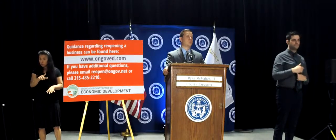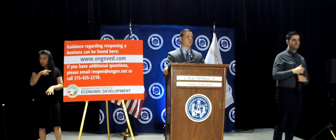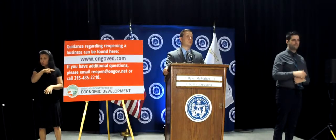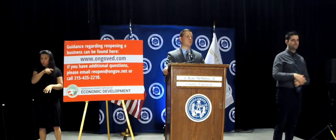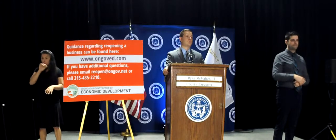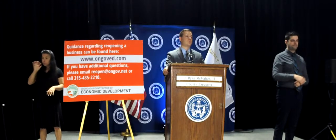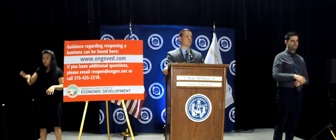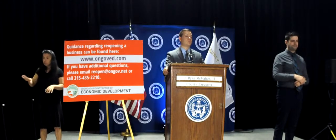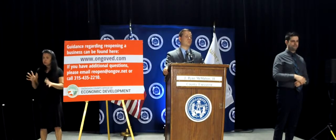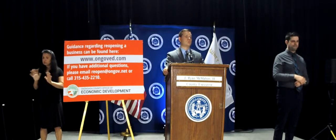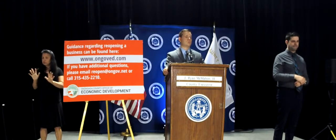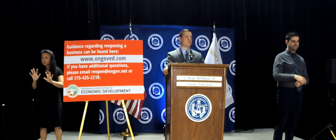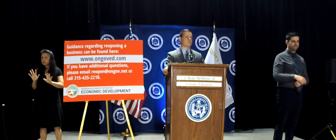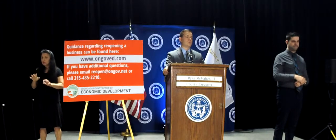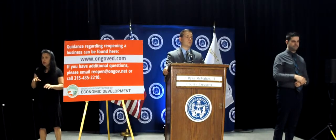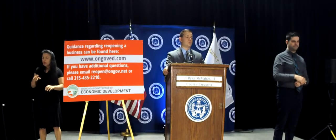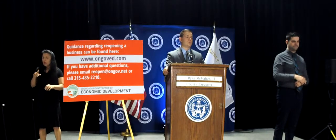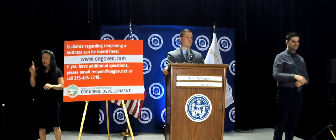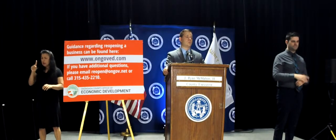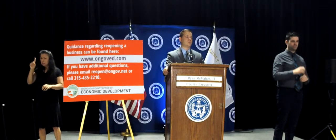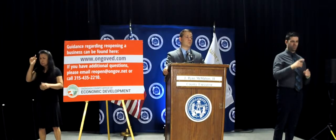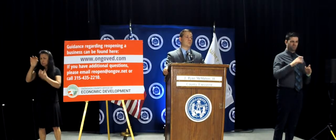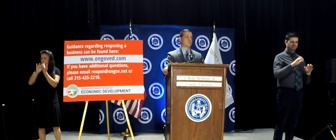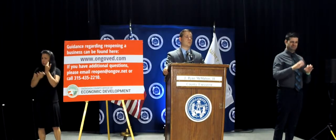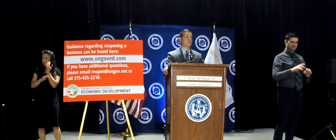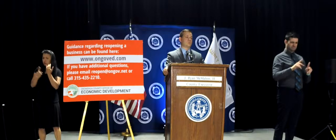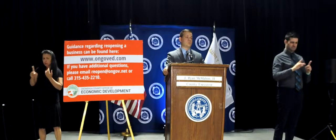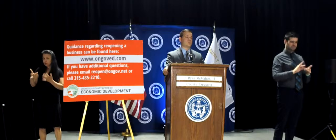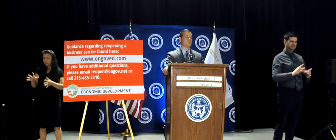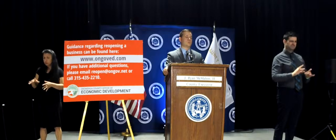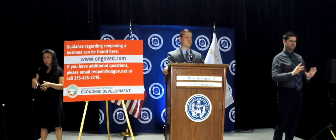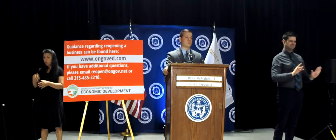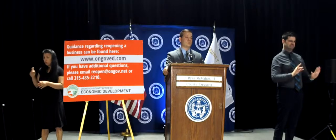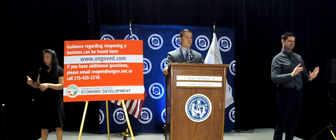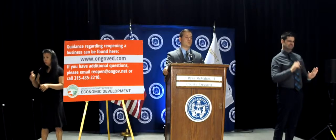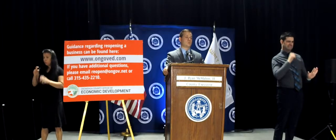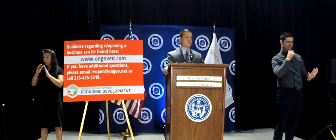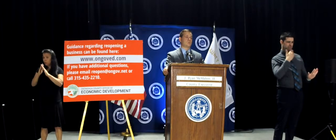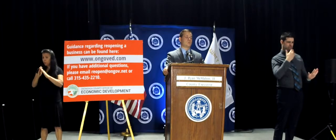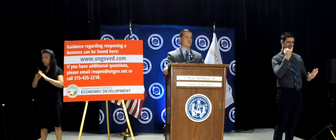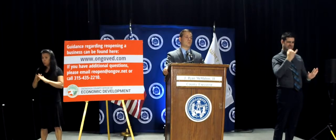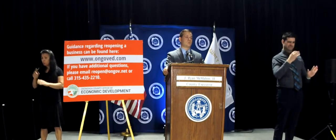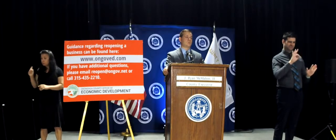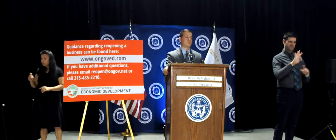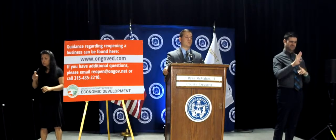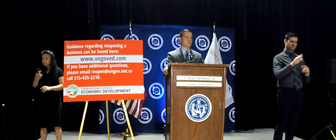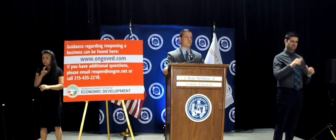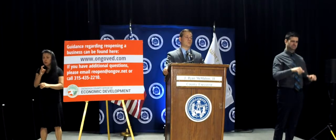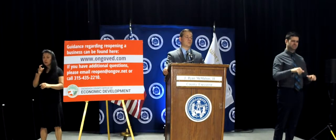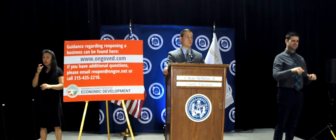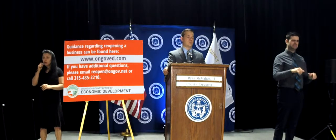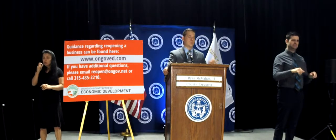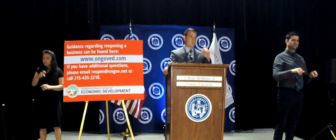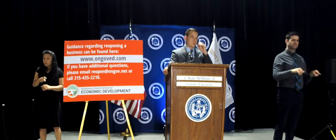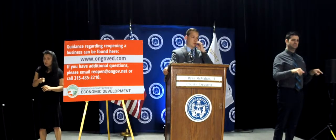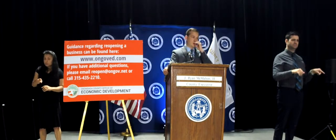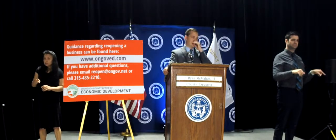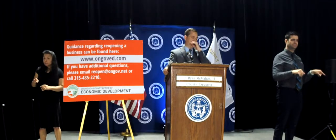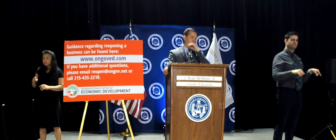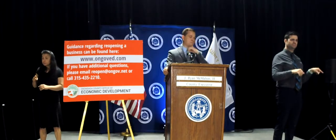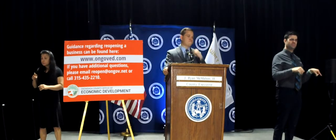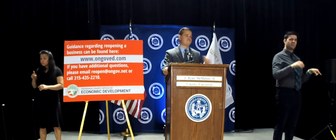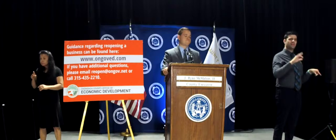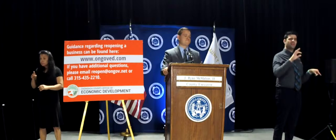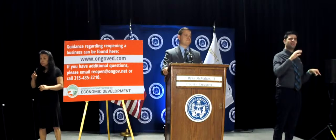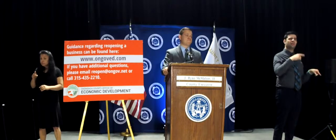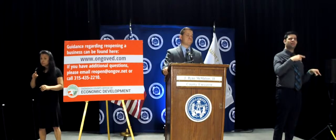not be the brightest idea, considering we're talking about nursing homes with elderly people? Many of them might not have internet access, or their family members might